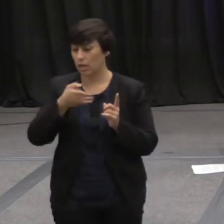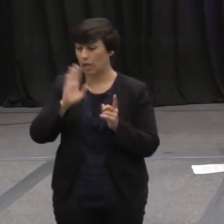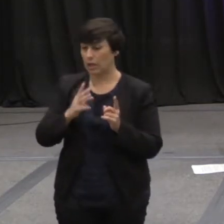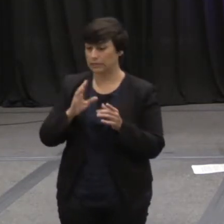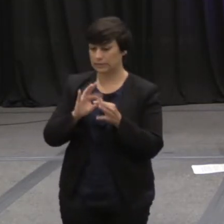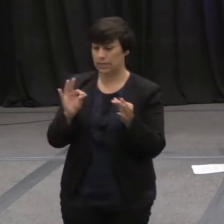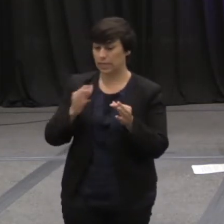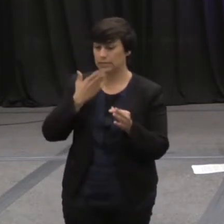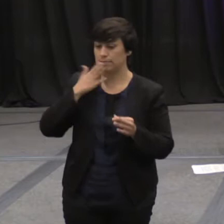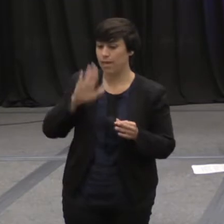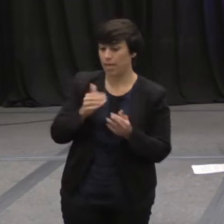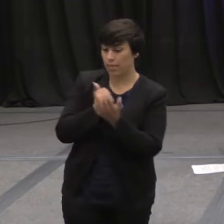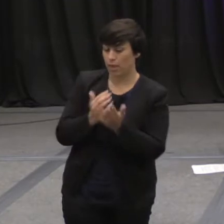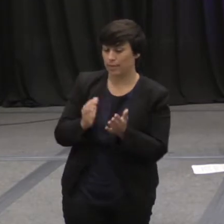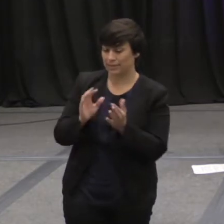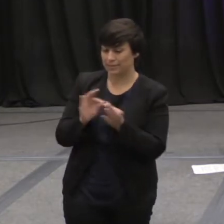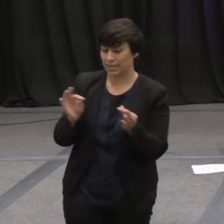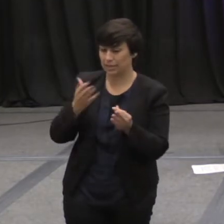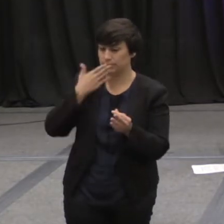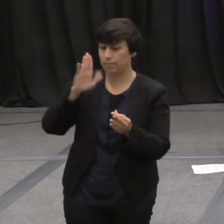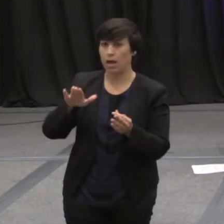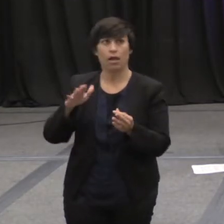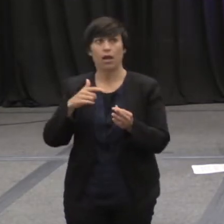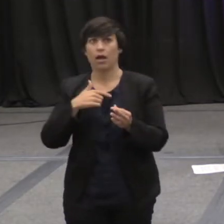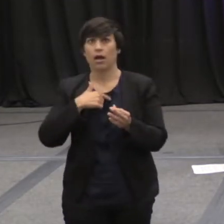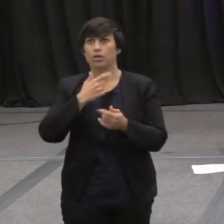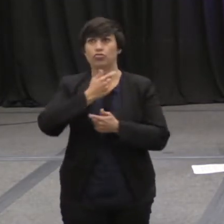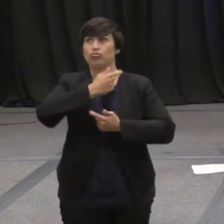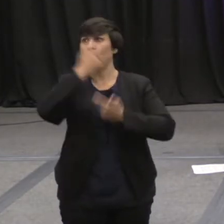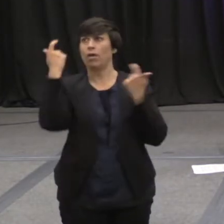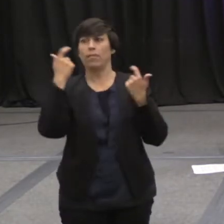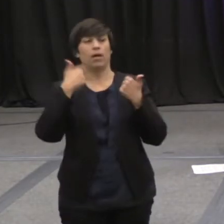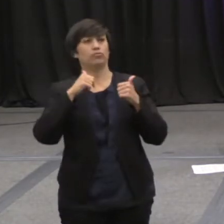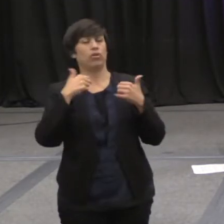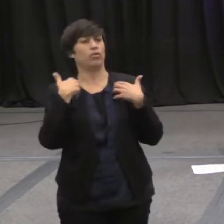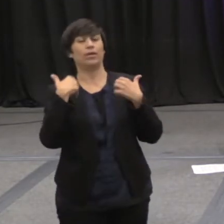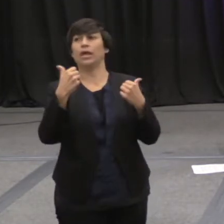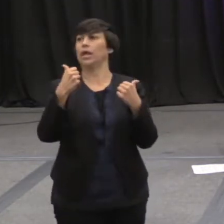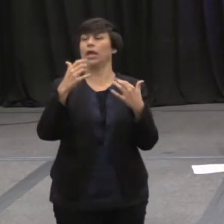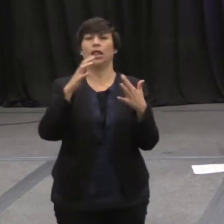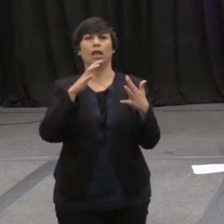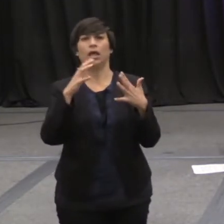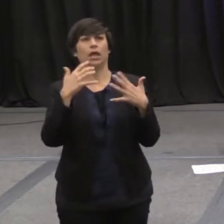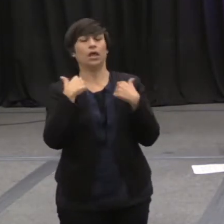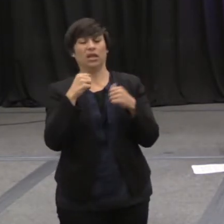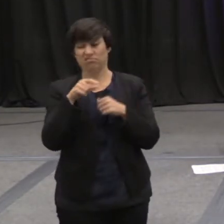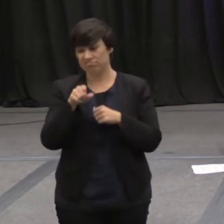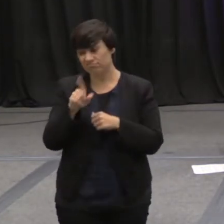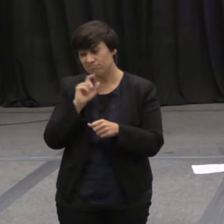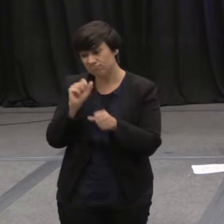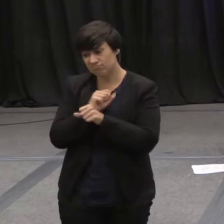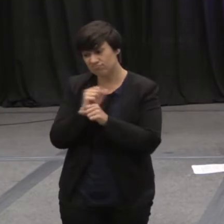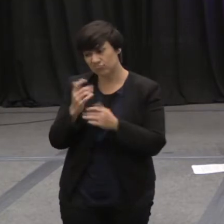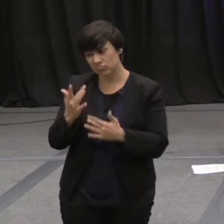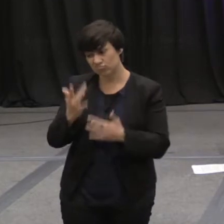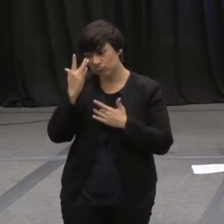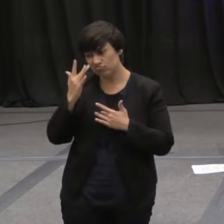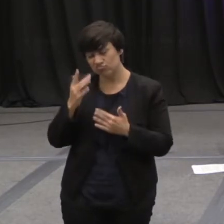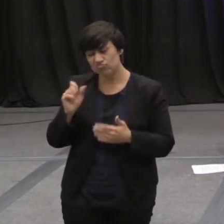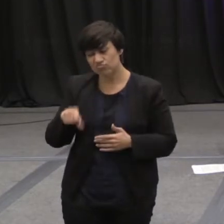and then the therapists say it's bad. So I'm trying to heal from my trauma to go to someone who says, actually, you really are sick,